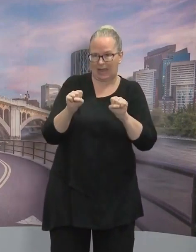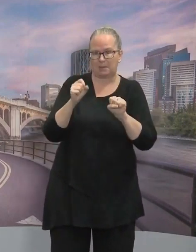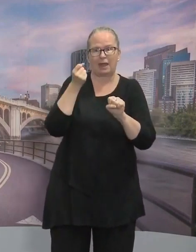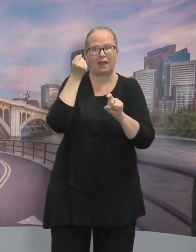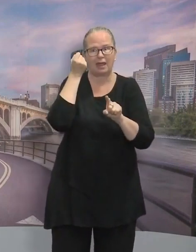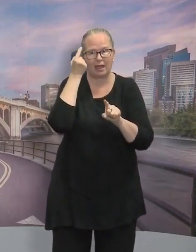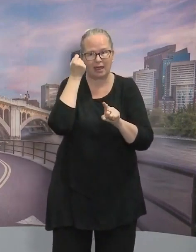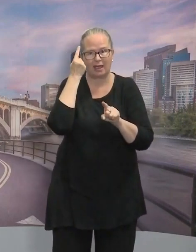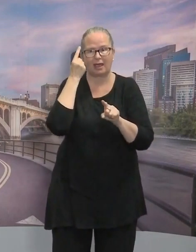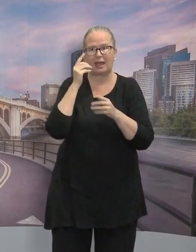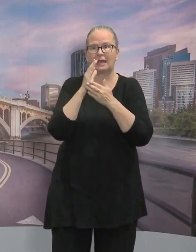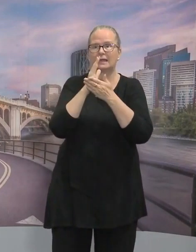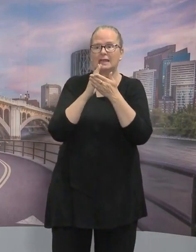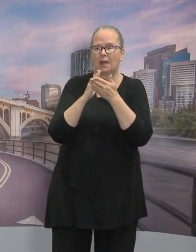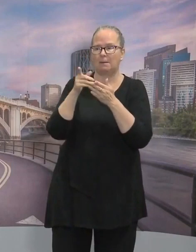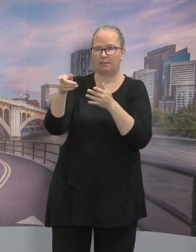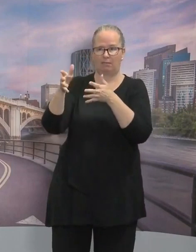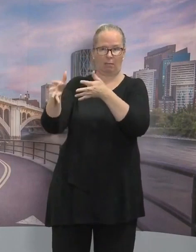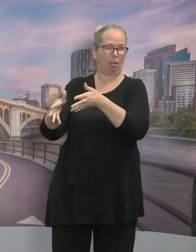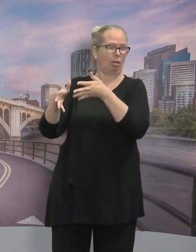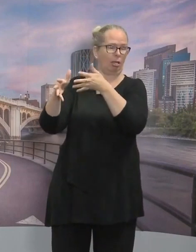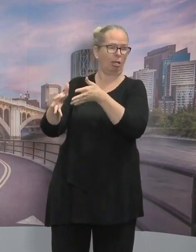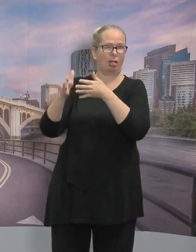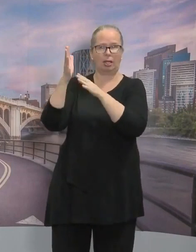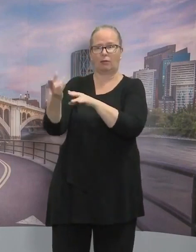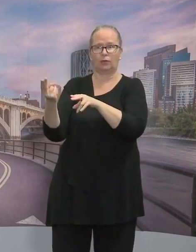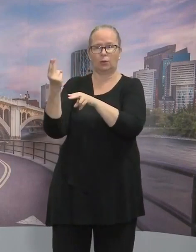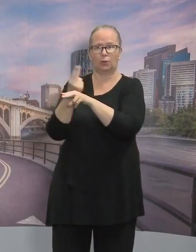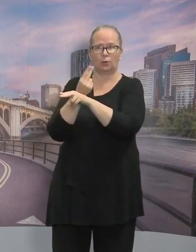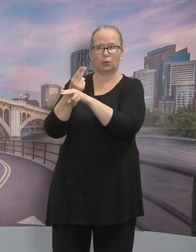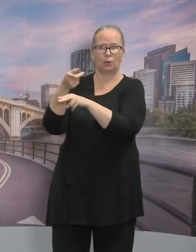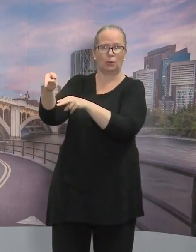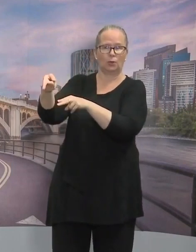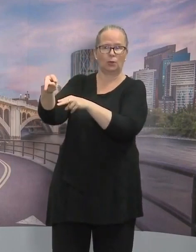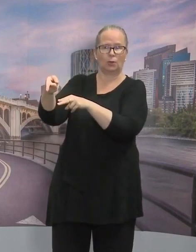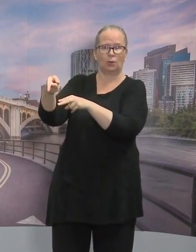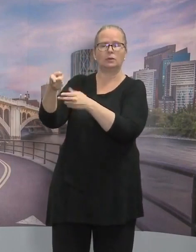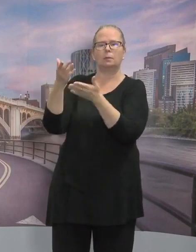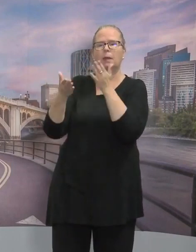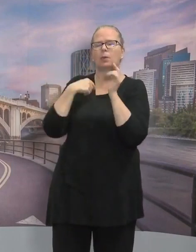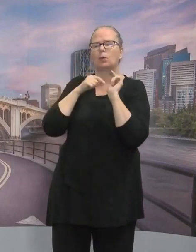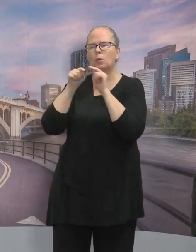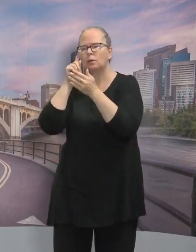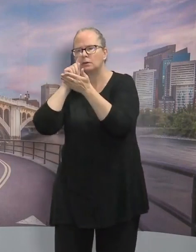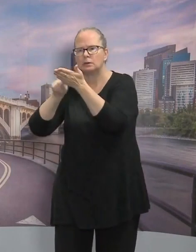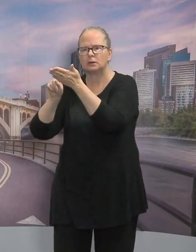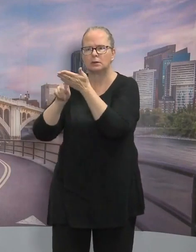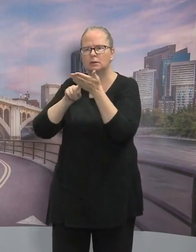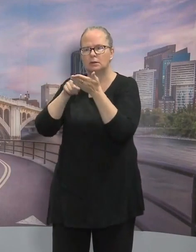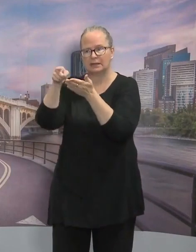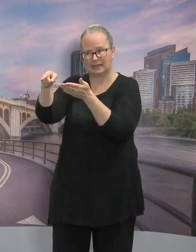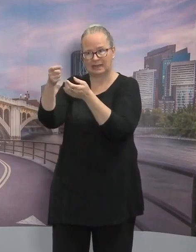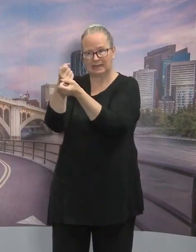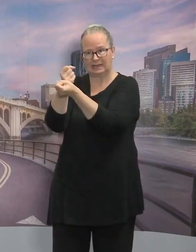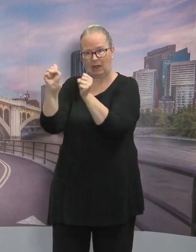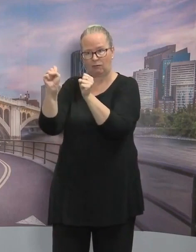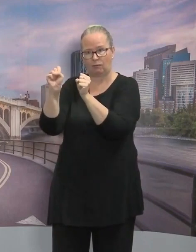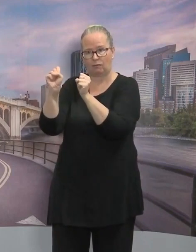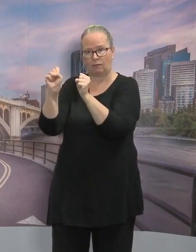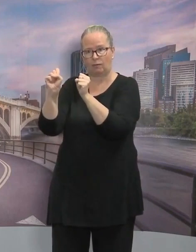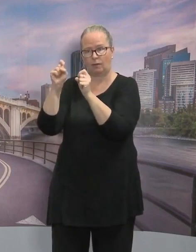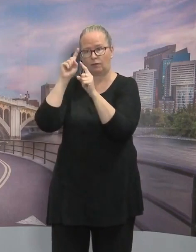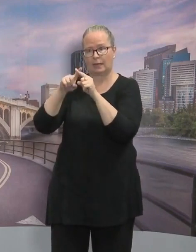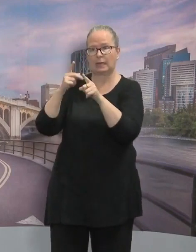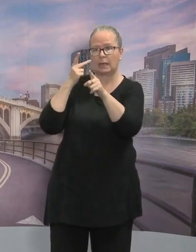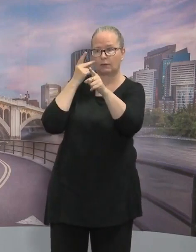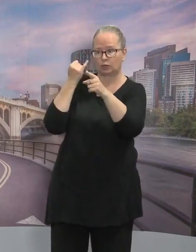of disuse, so they do all need to be inspected and made sure they're safe. So do not use your playground until that